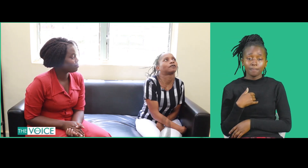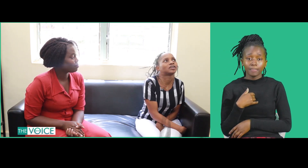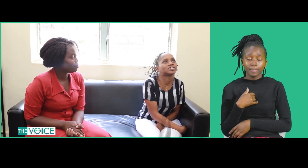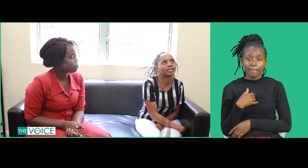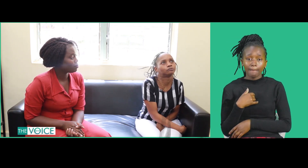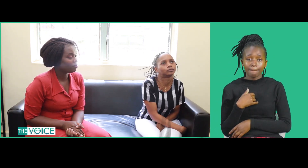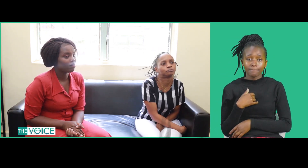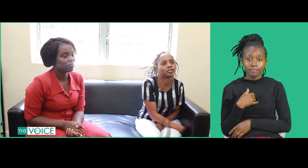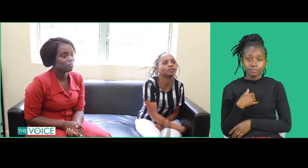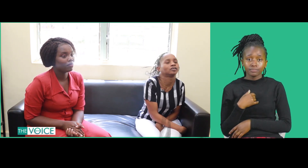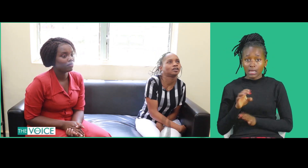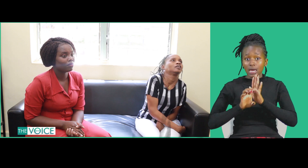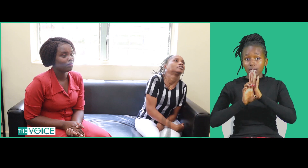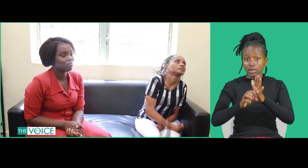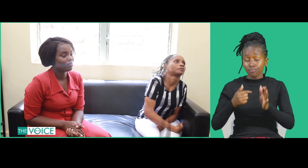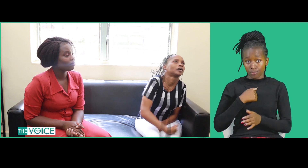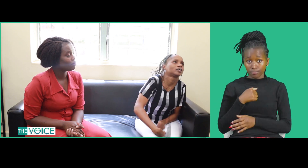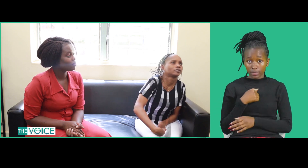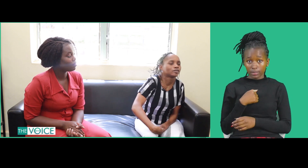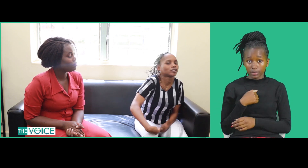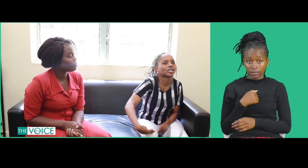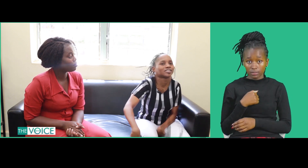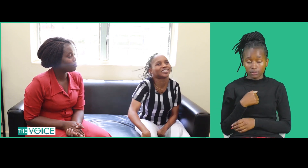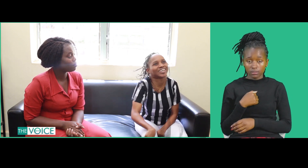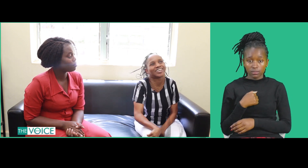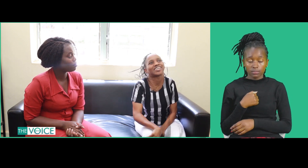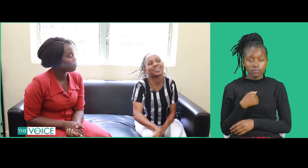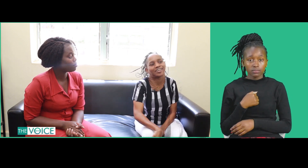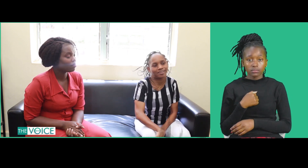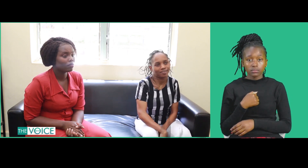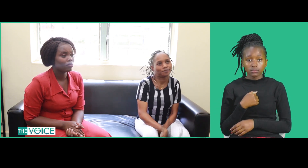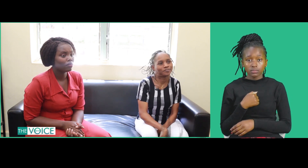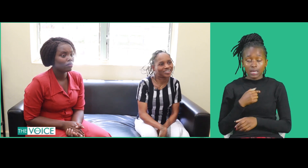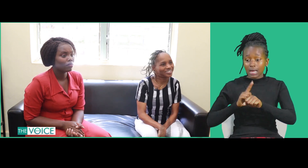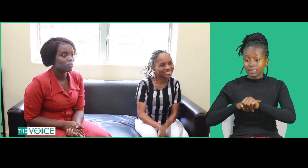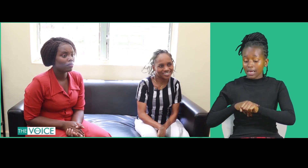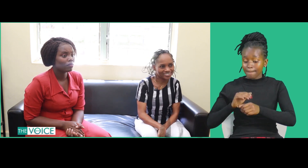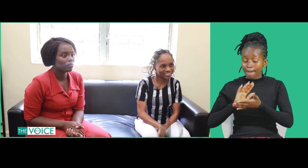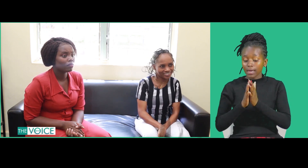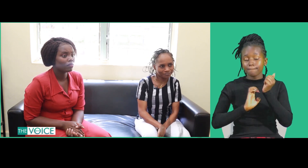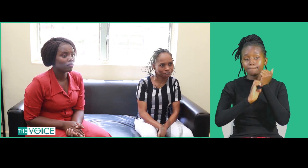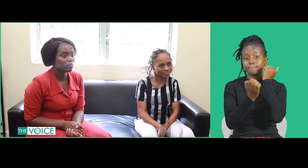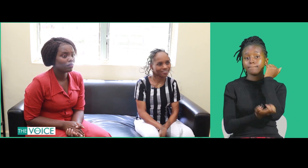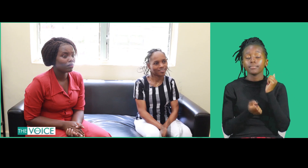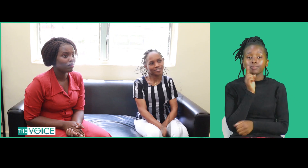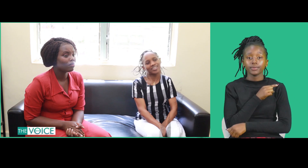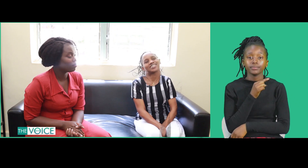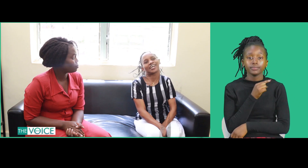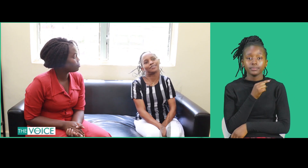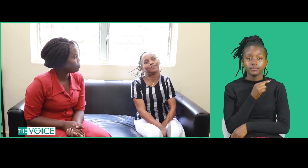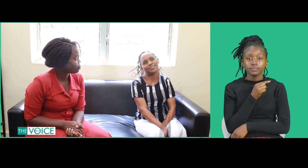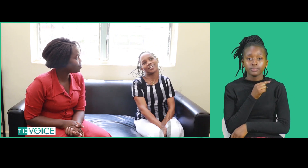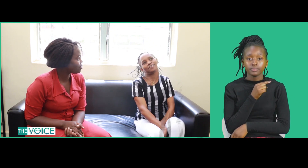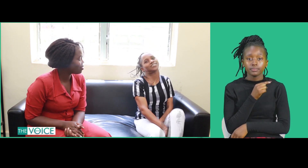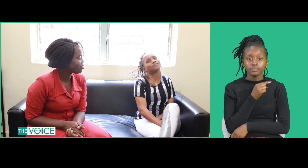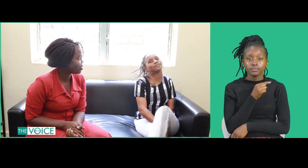Like now when it came to my what should I say, the pregnancy journey. Yes,